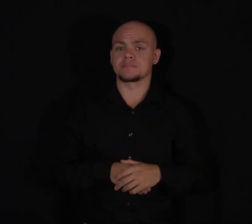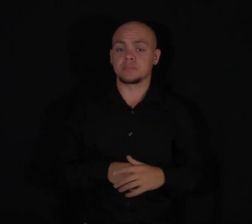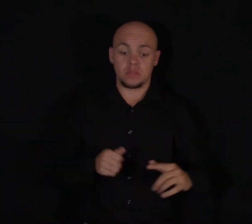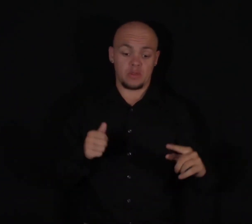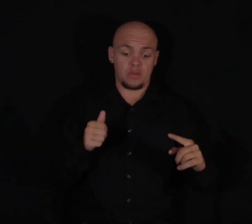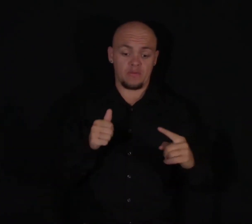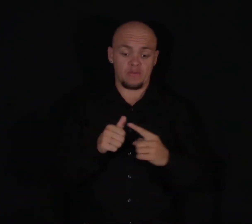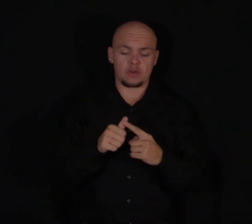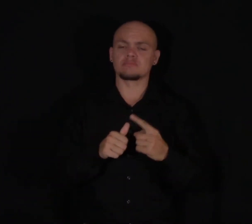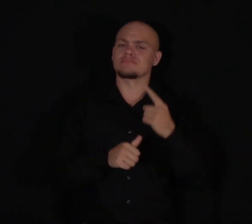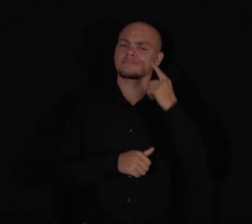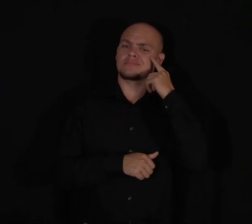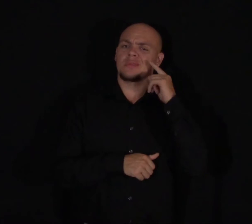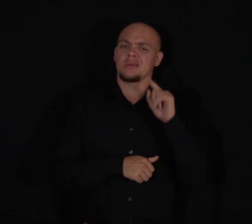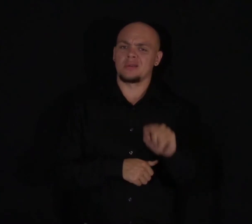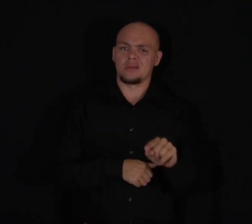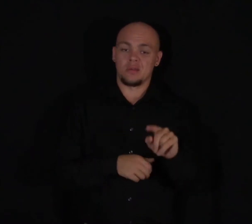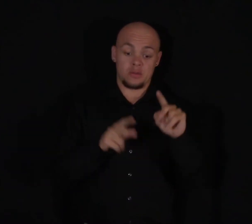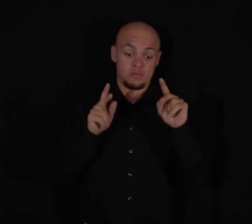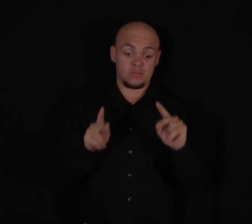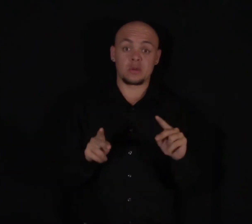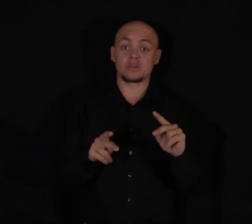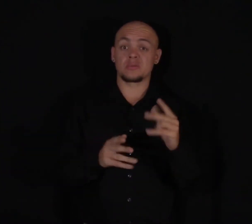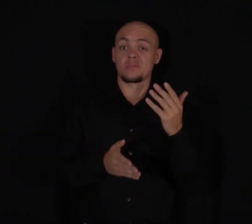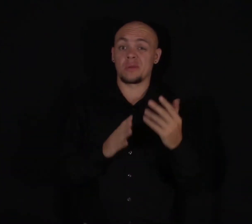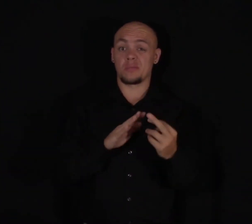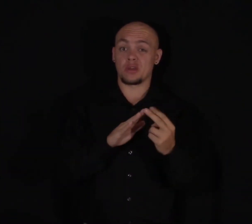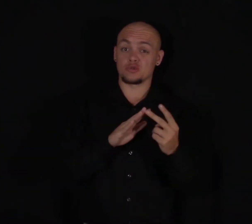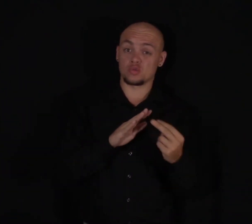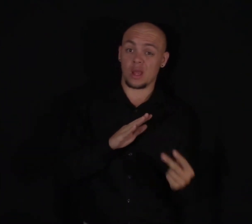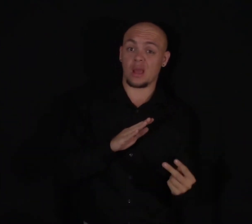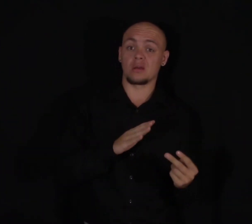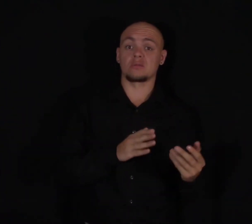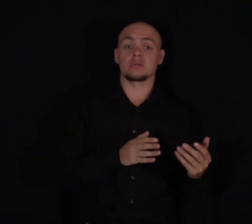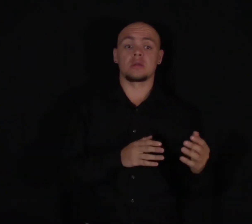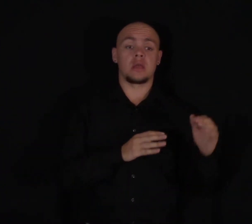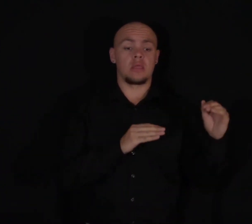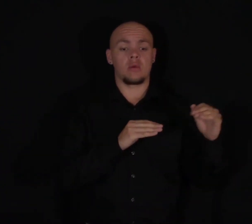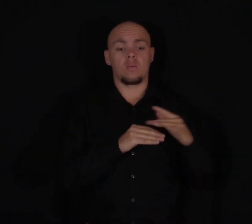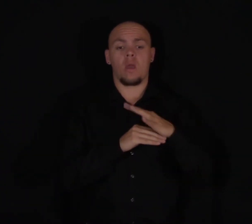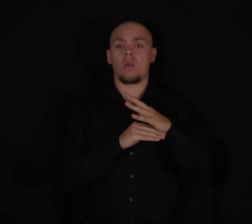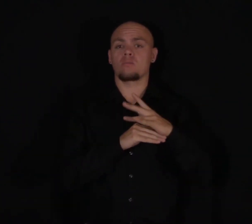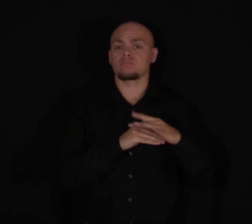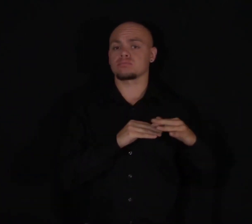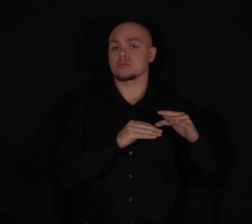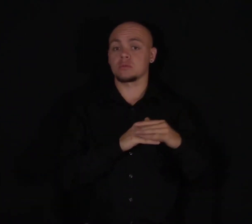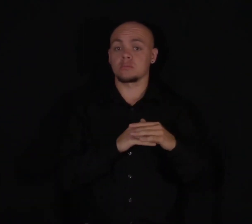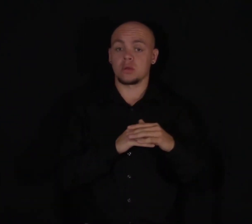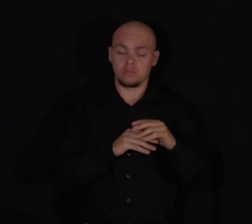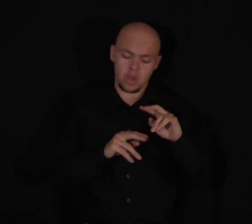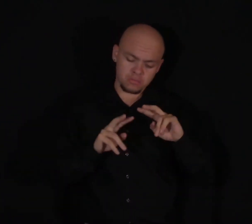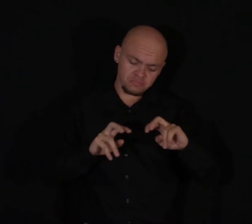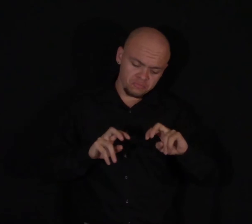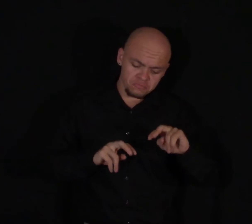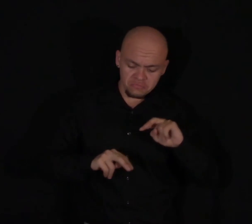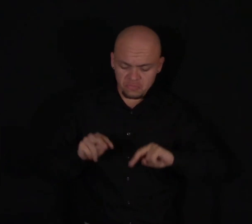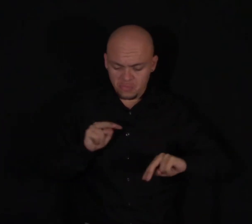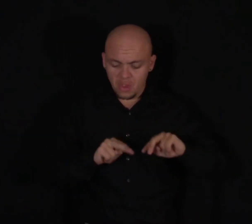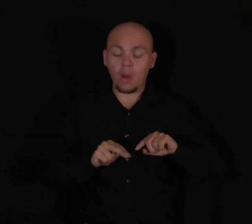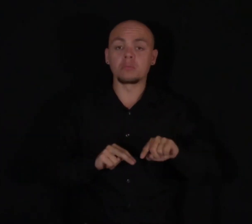that it was the corpse of some person who had been drowned and was thrown on shore by the waves, but on examination they found that the clothes were not